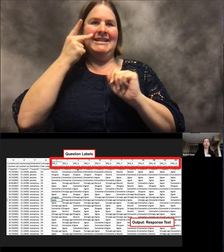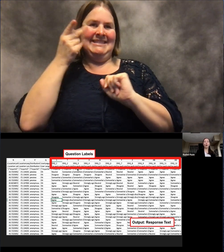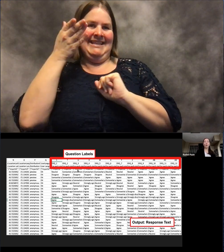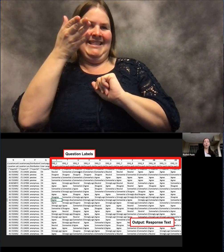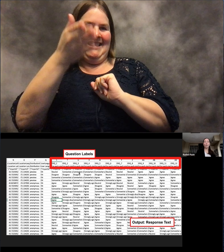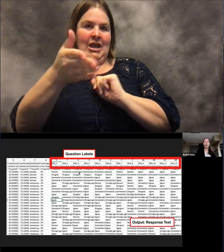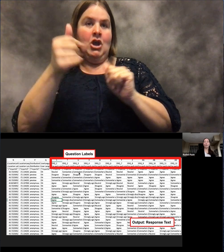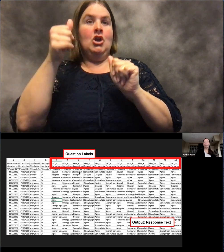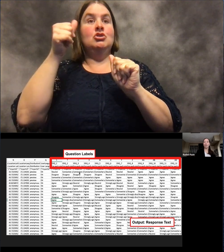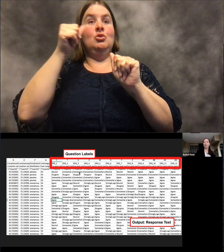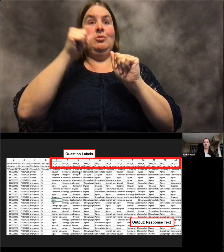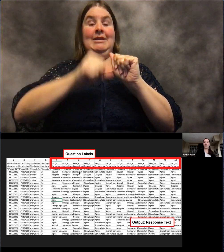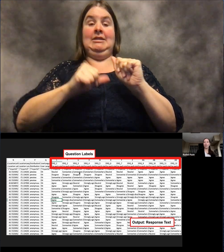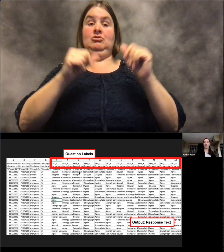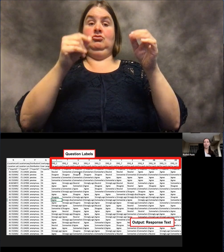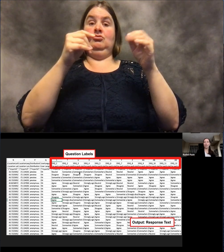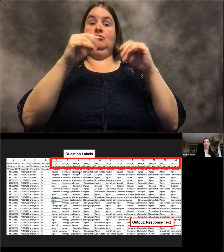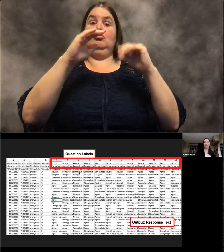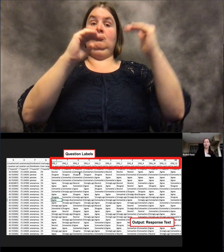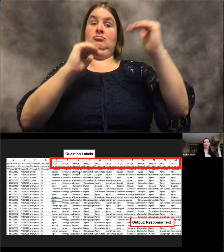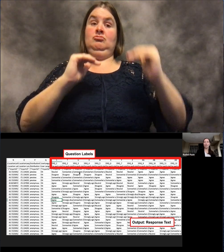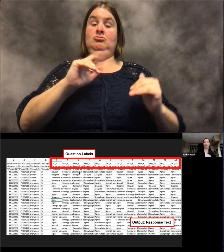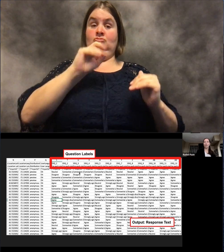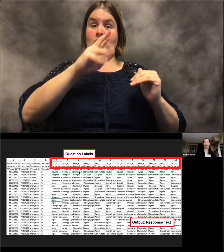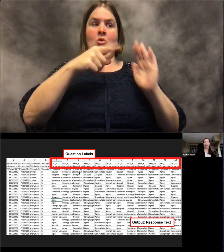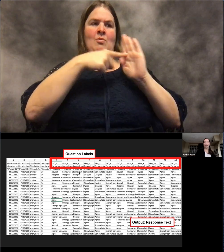each row represents a participant.